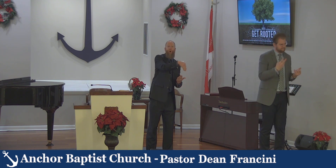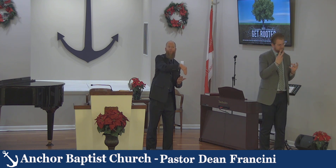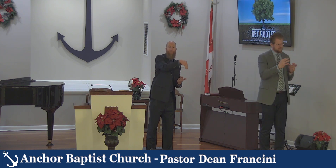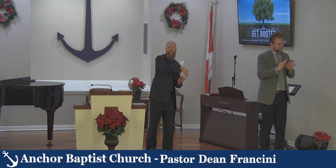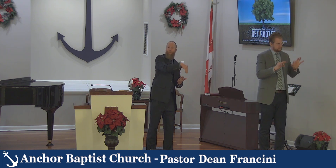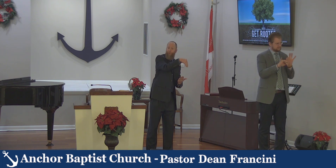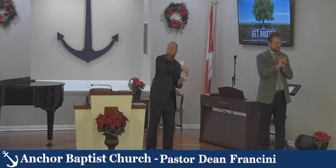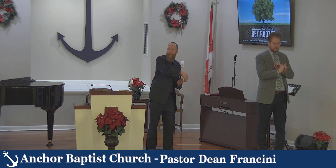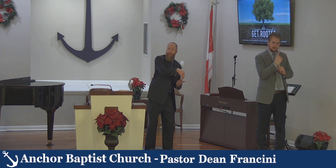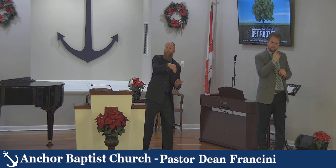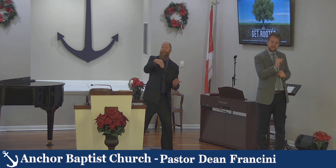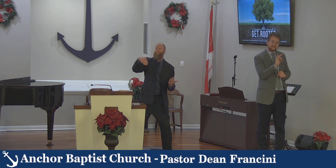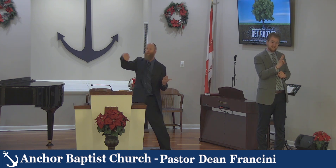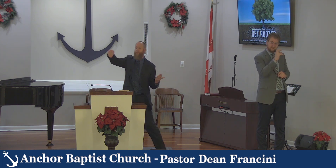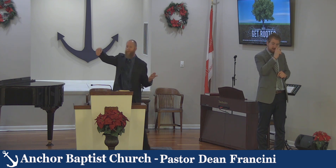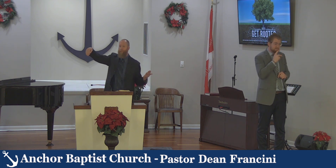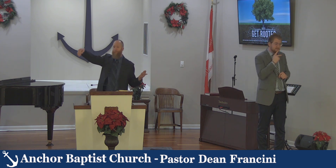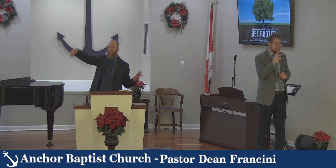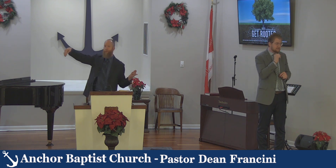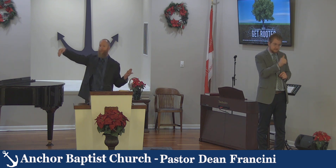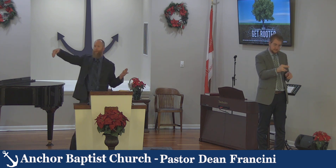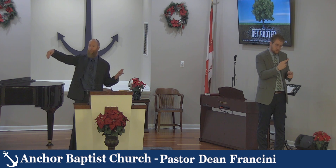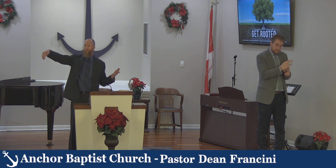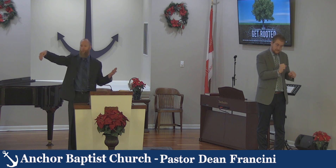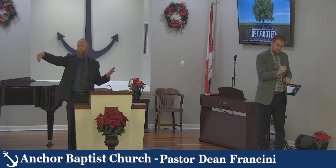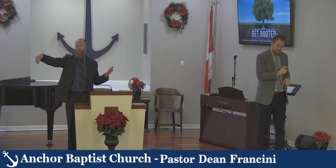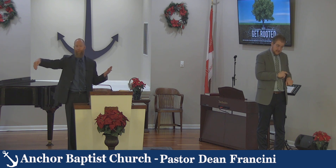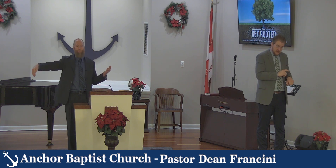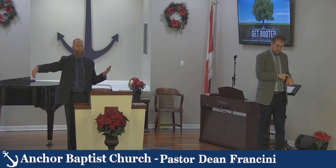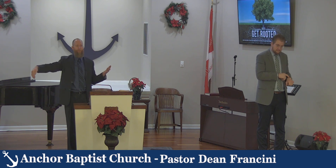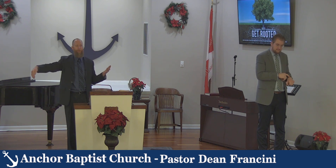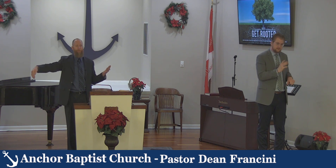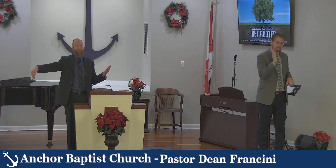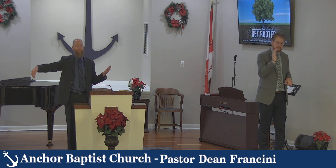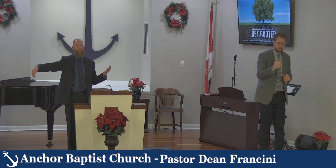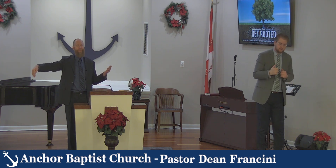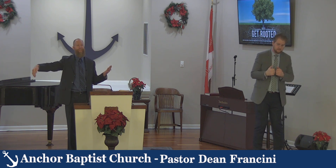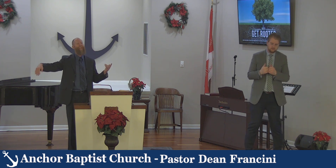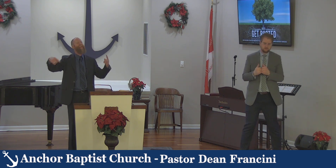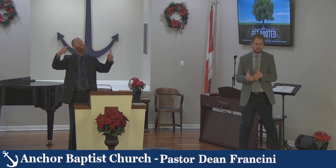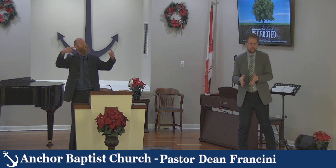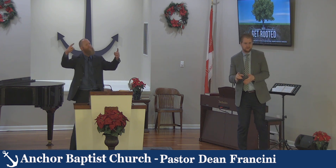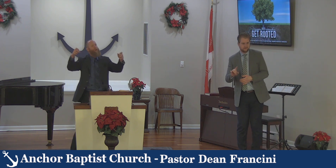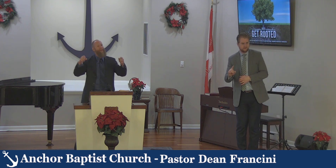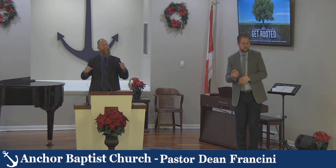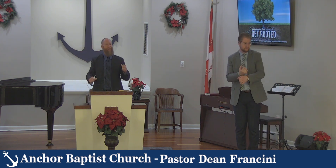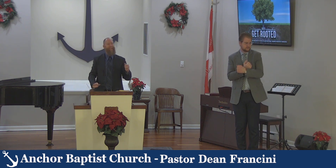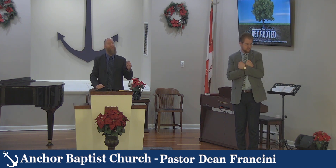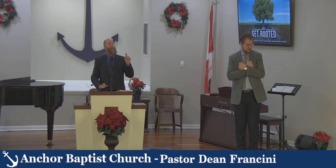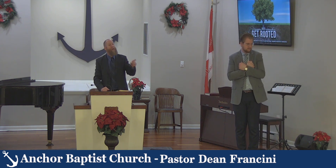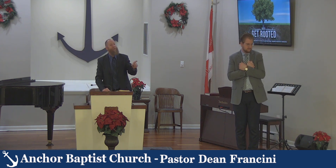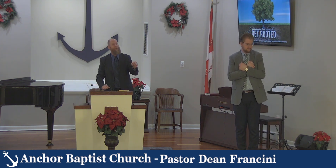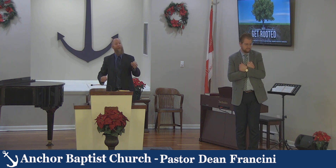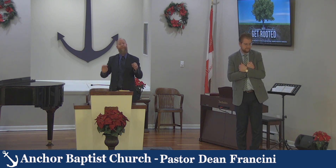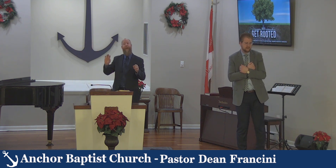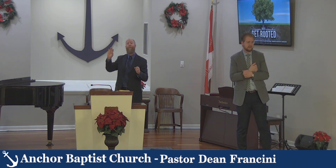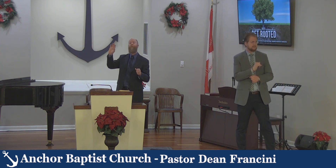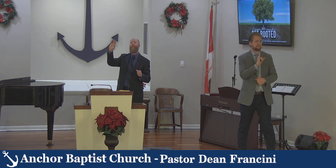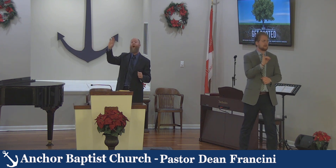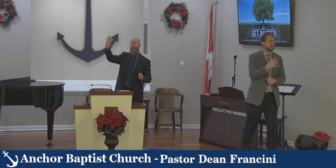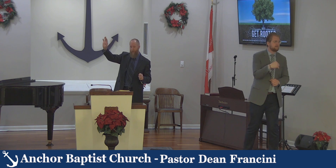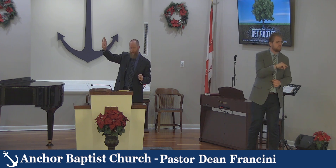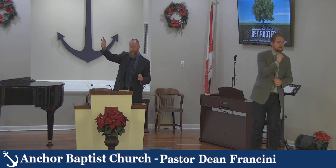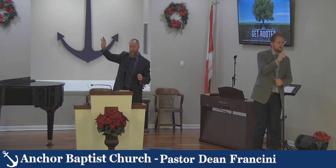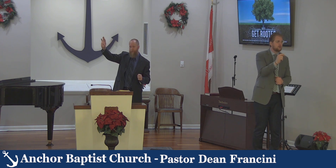they don't redeem their time, what happens is you lose your first love. Can I say it this way? If we don't spend time